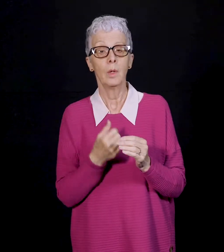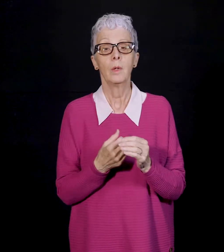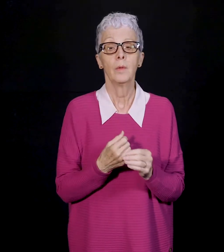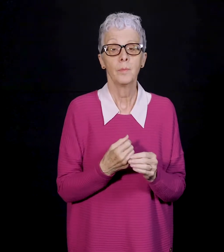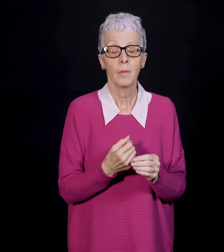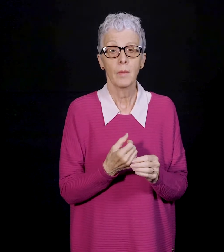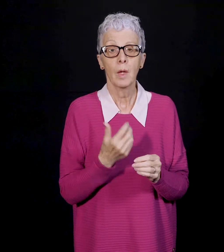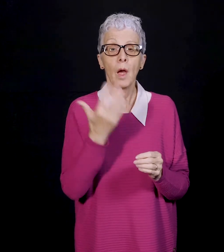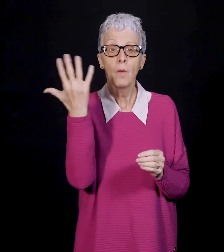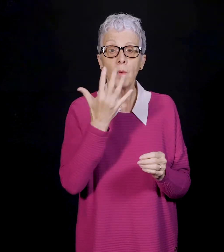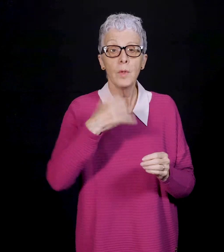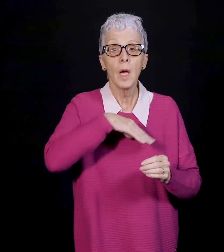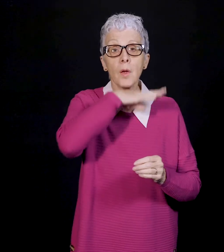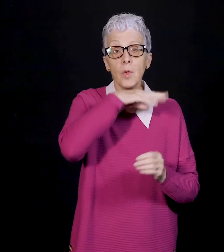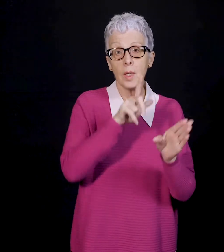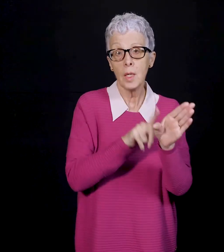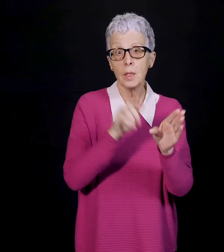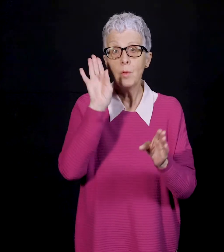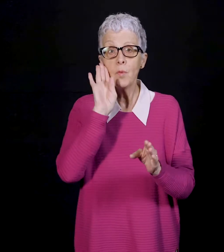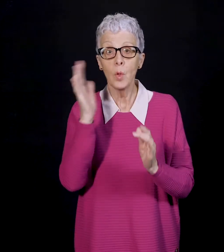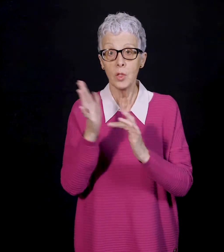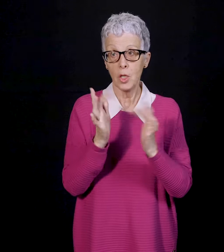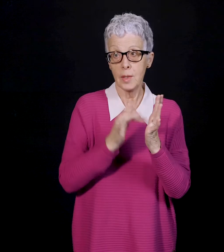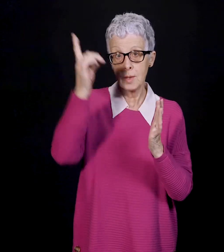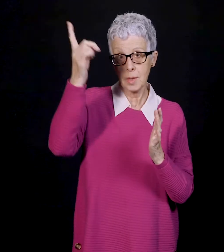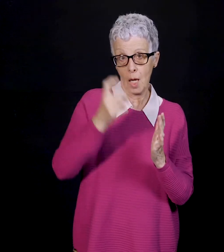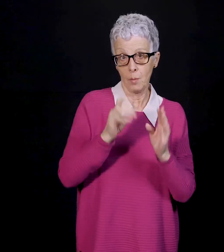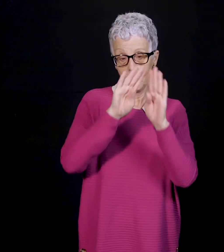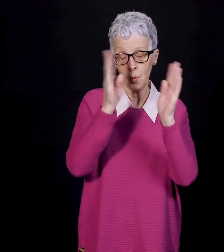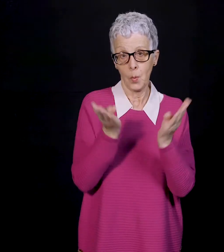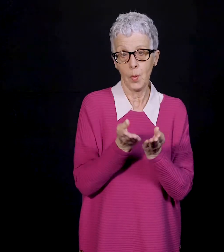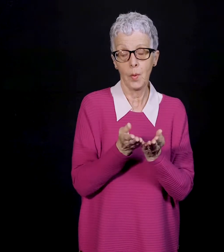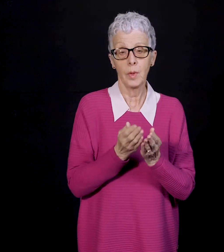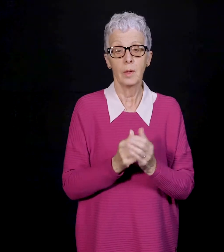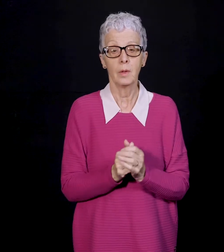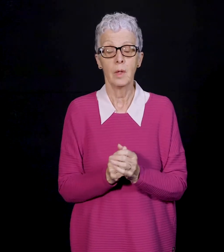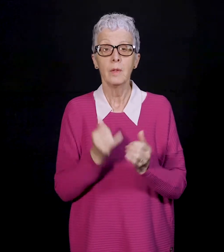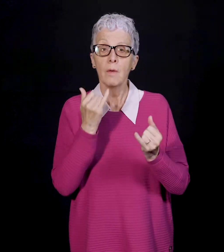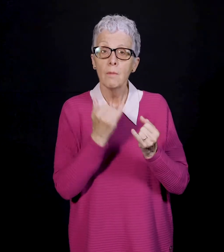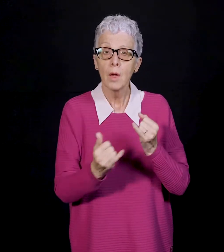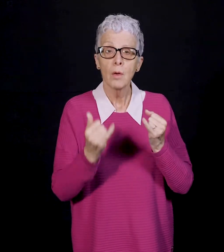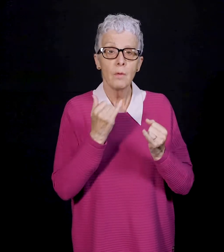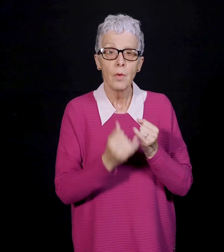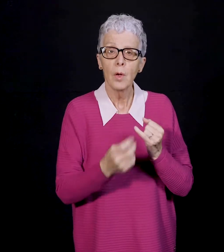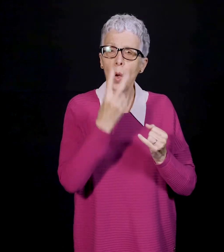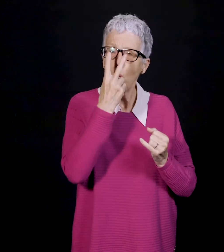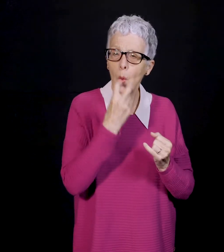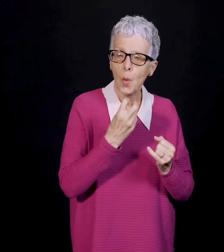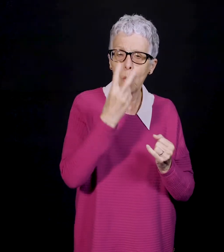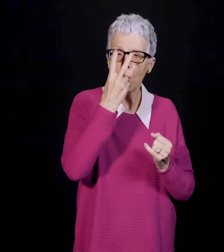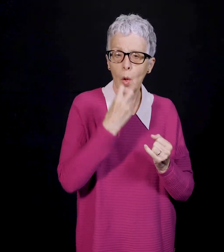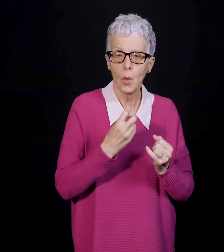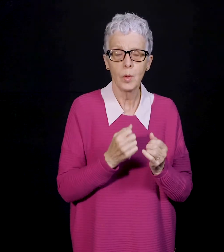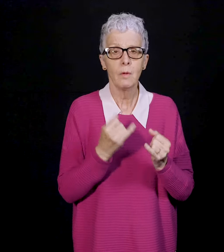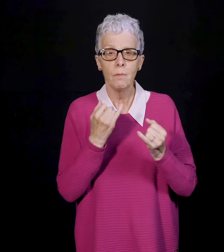1,500 years ago before Jesus even arrived on the planet. So it's a very ancient and old ritual, but